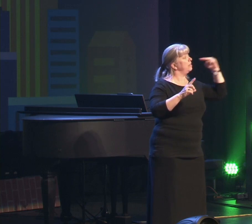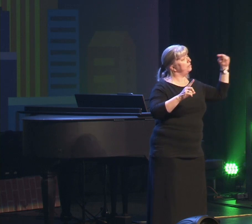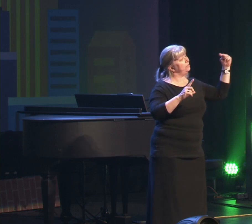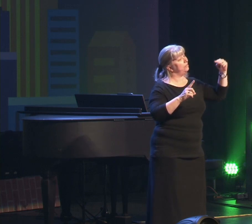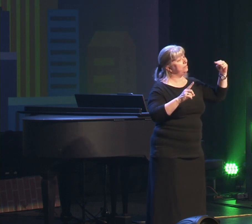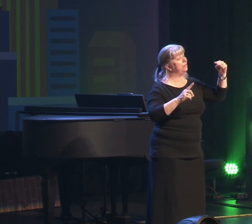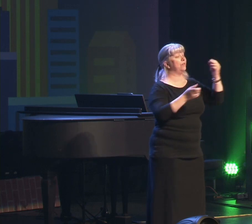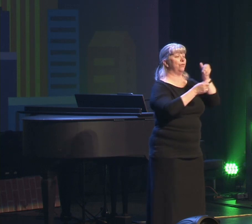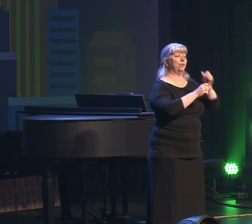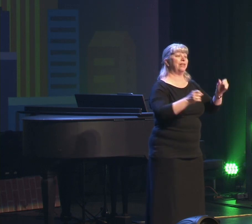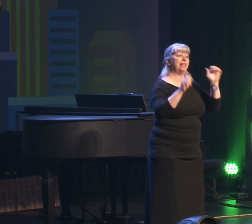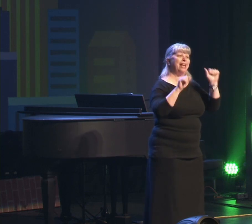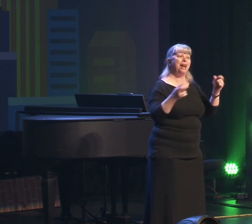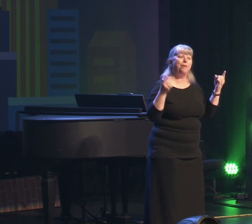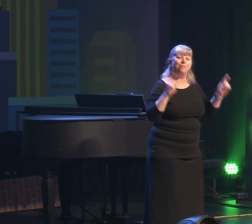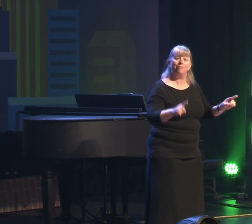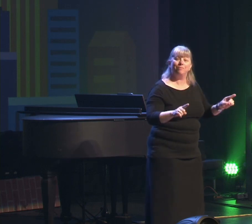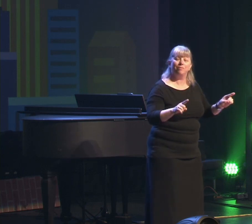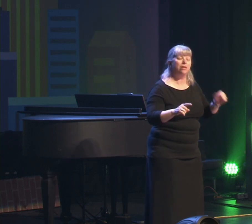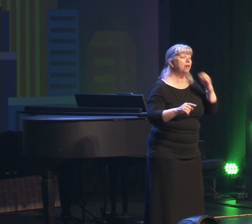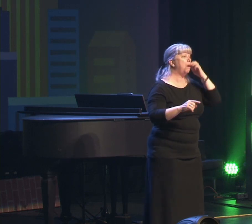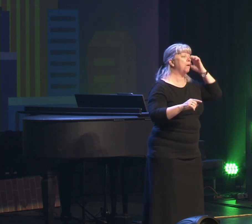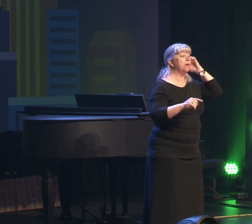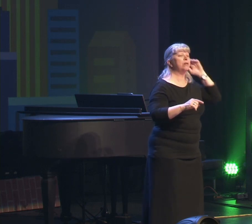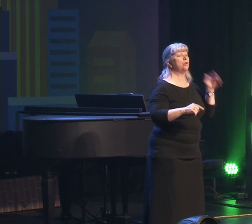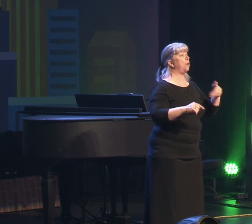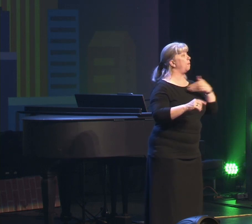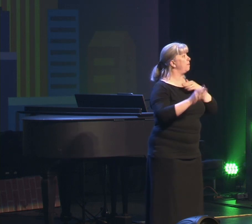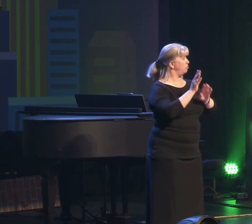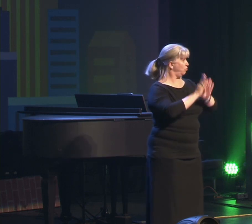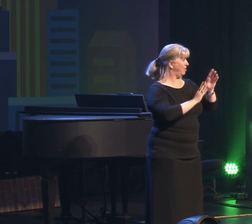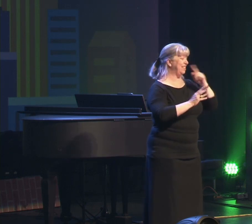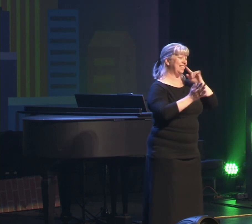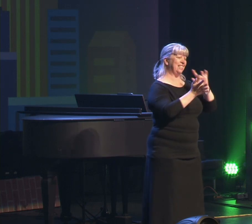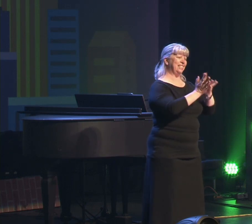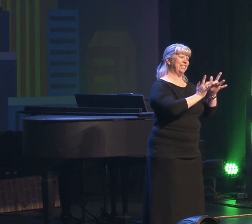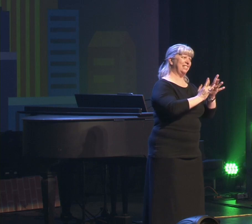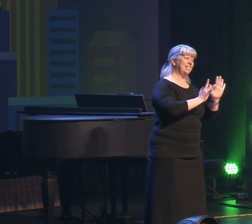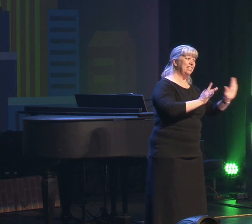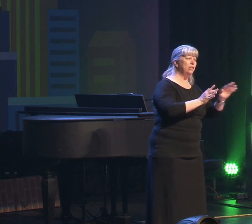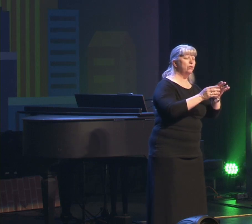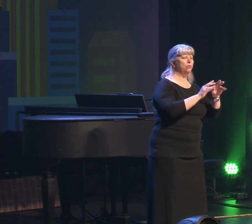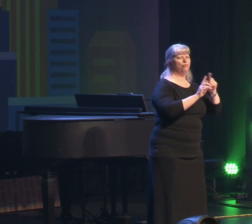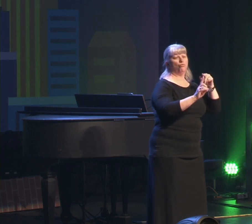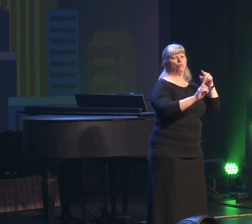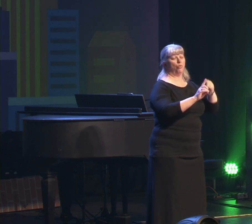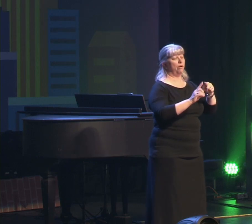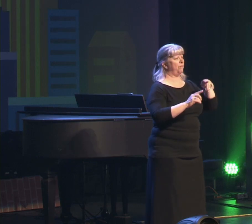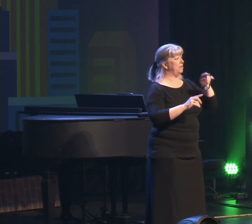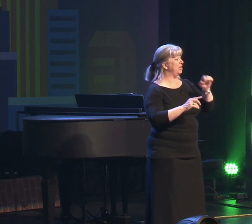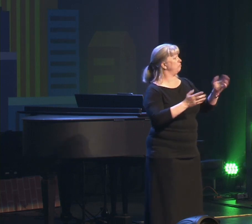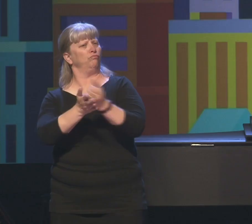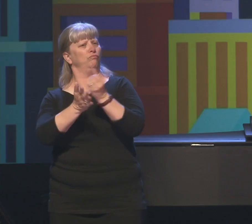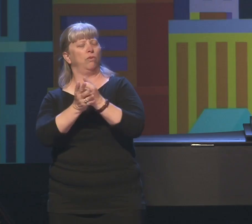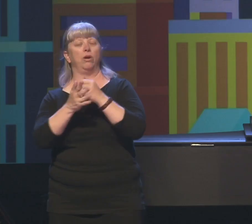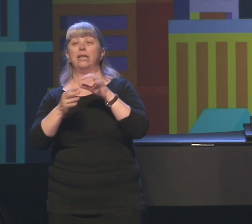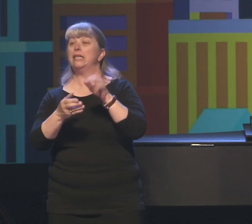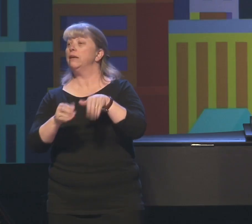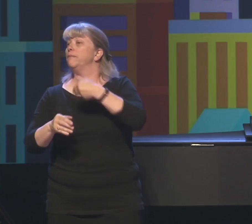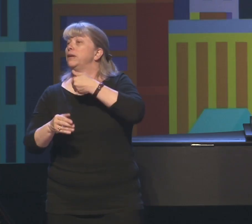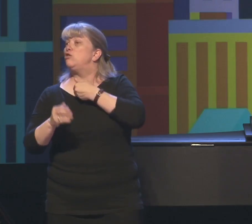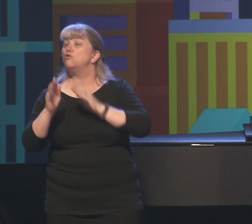there is redemption. And so spiritual growth, right, I think what Jesus was saying to Peter and what we get out of this is spiritual growth